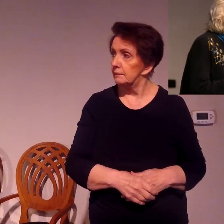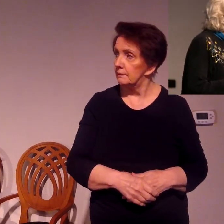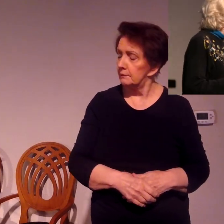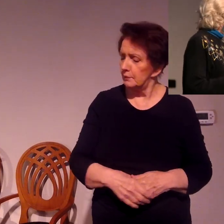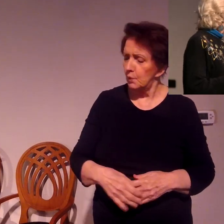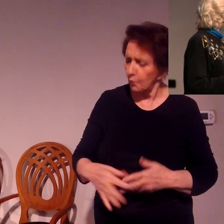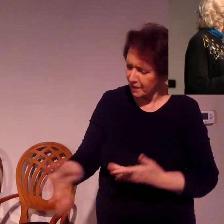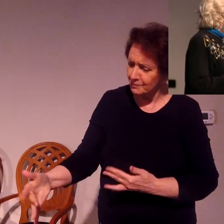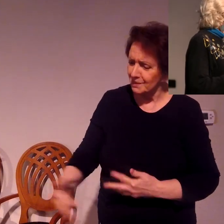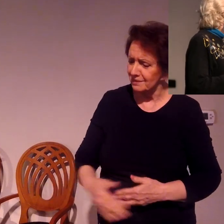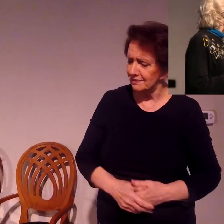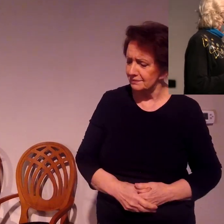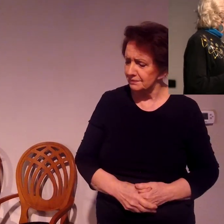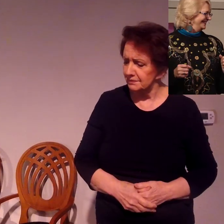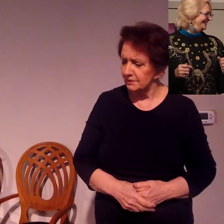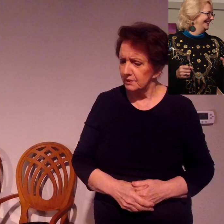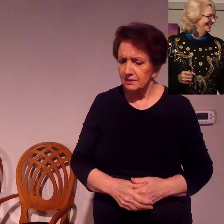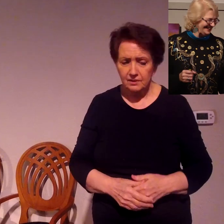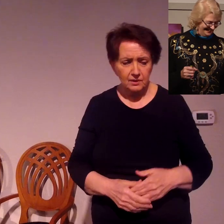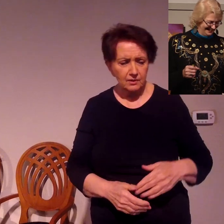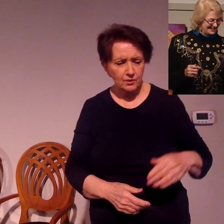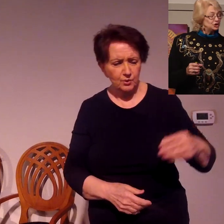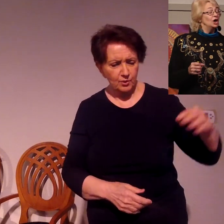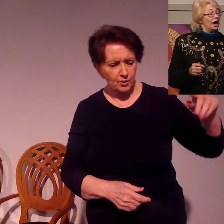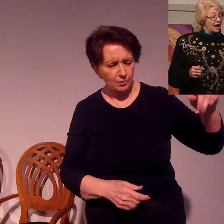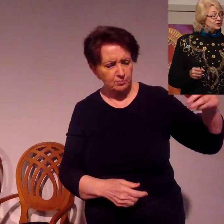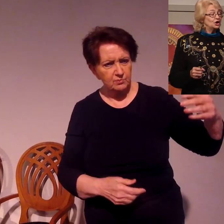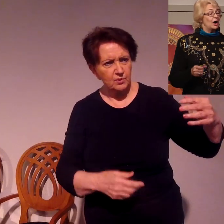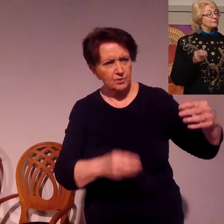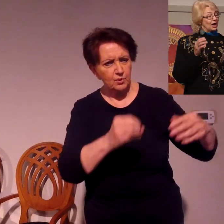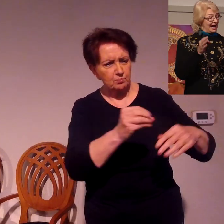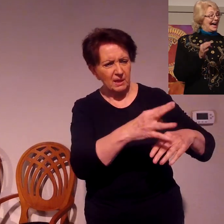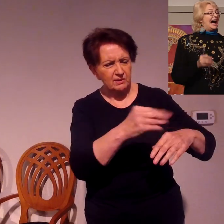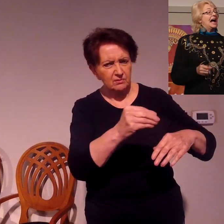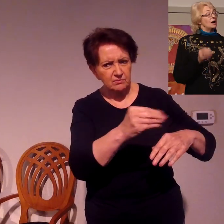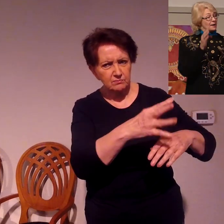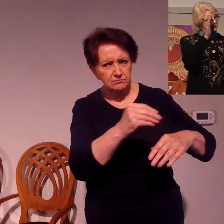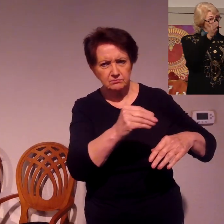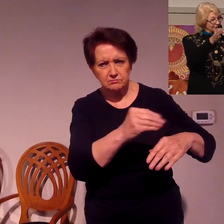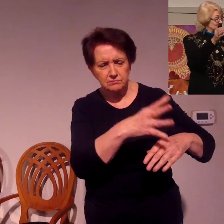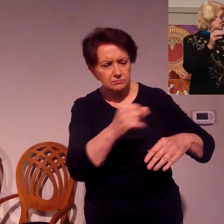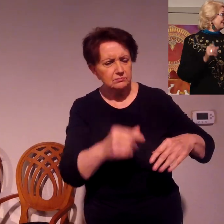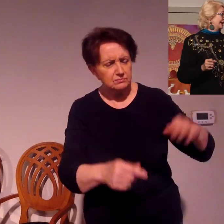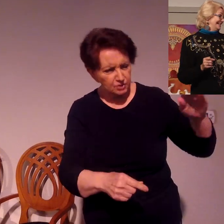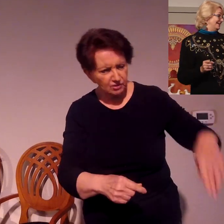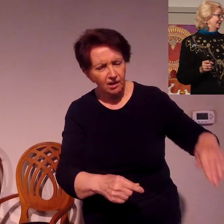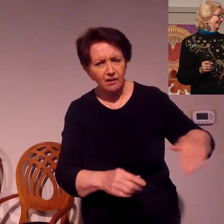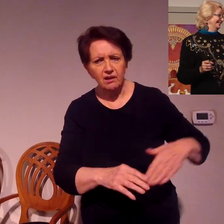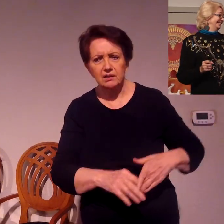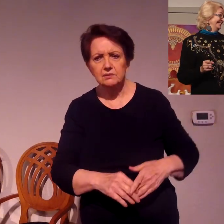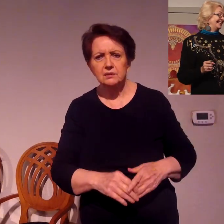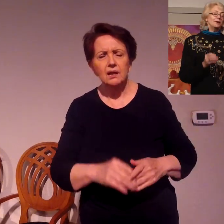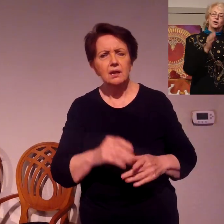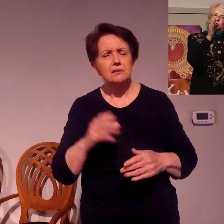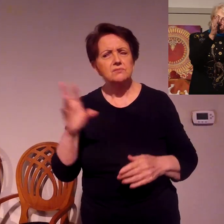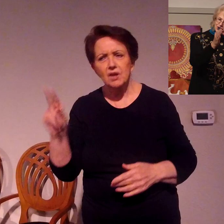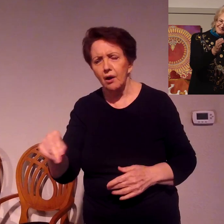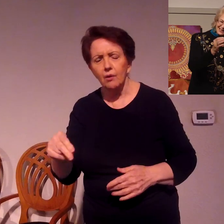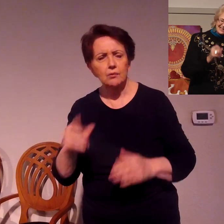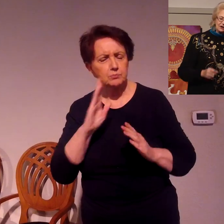Wait. I think you need to turn on your blinker. Will you turn on your blinker? You're not turning on your blinker. You know, I really need to turn on your blinker. I'm going straight right now. Somebody's going to hit